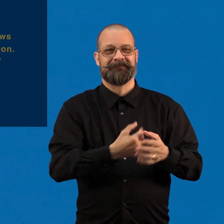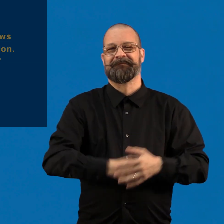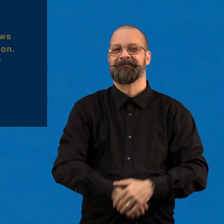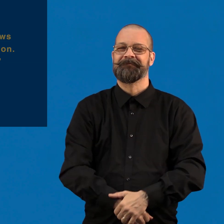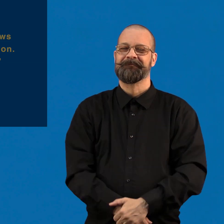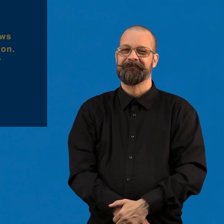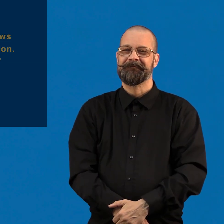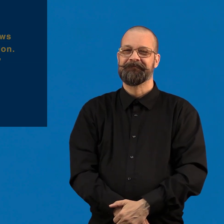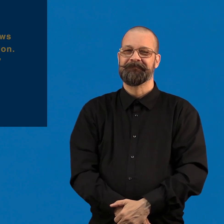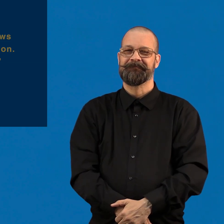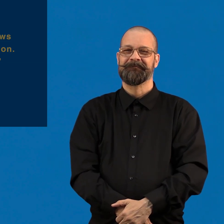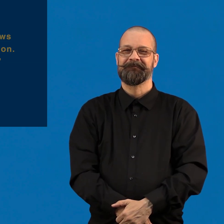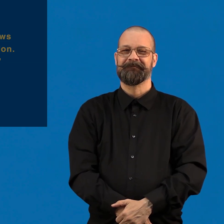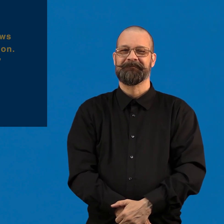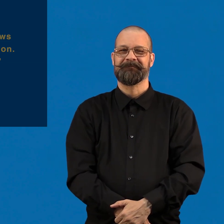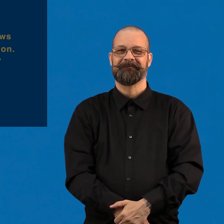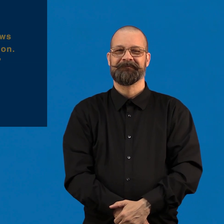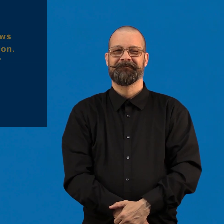experiences.